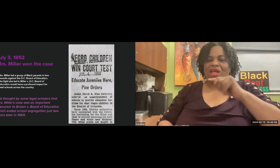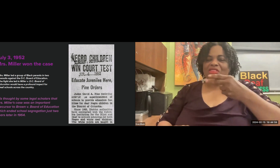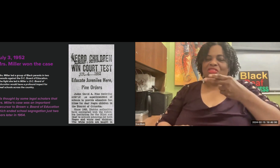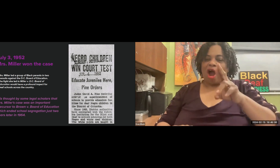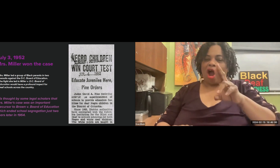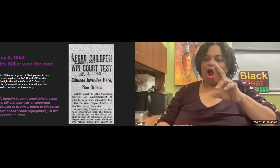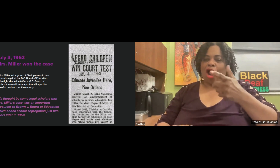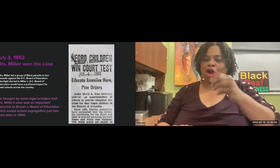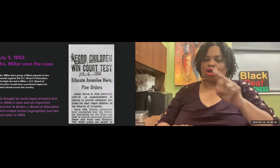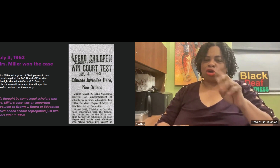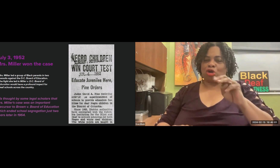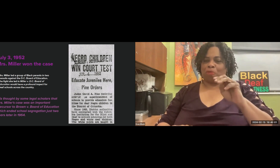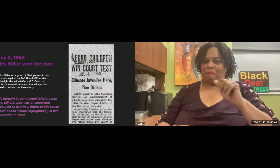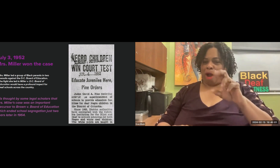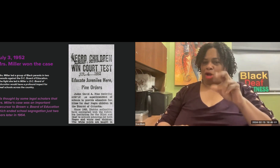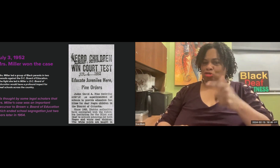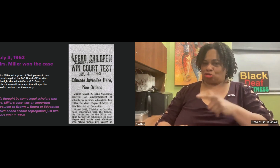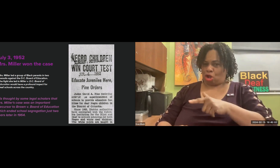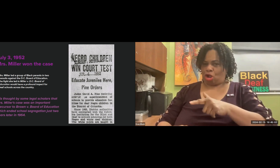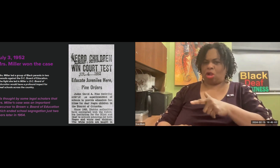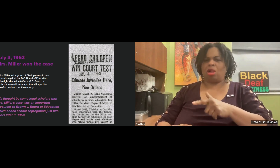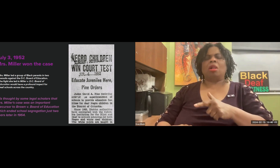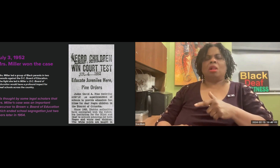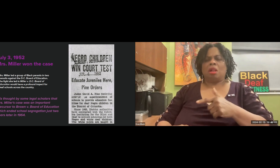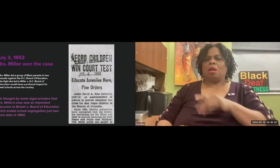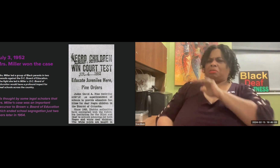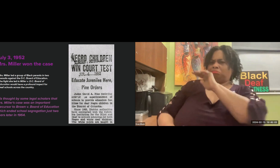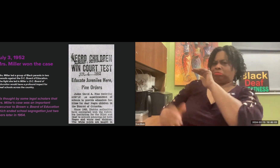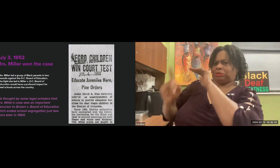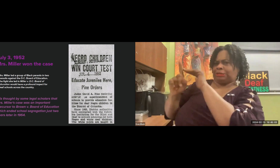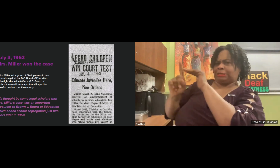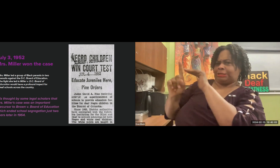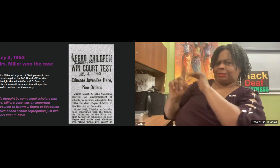would work with Thurgood Marshall.